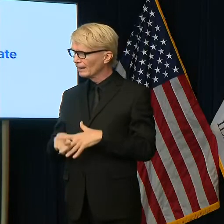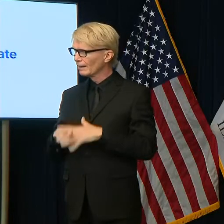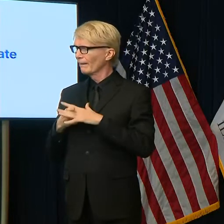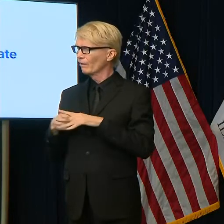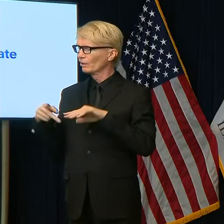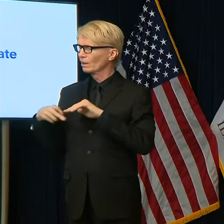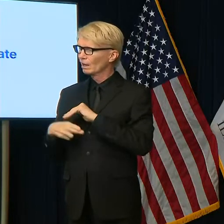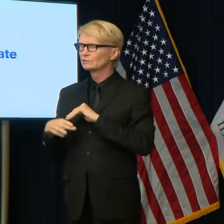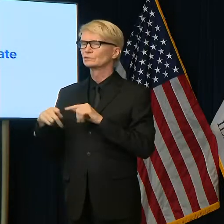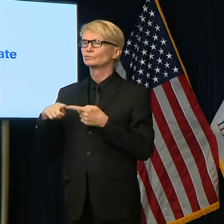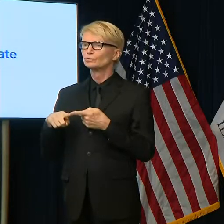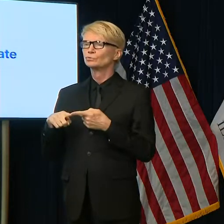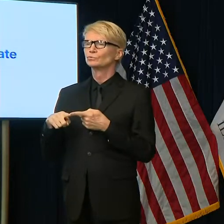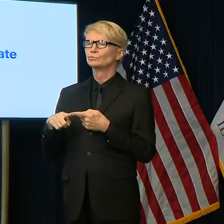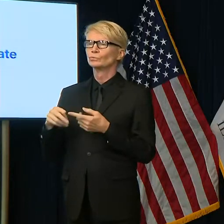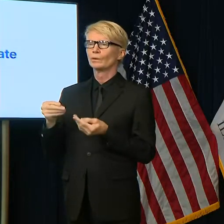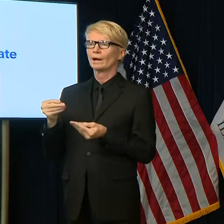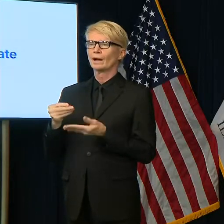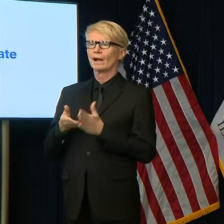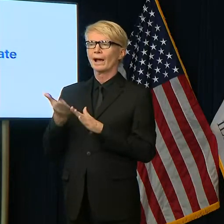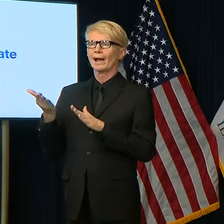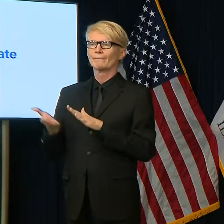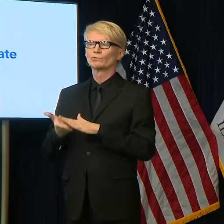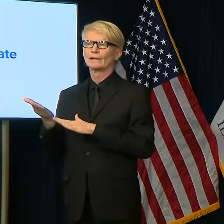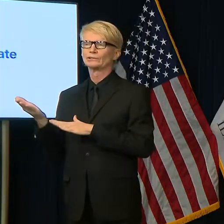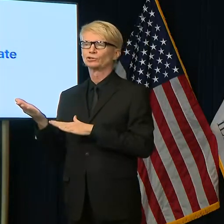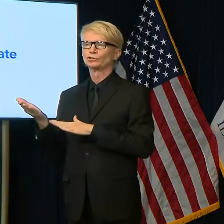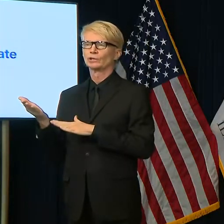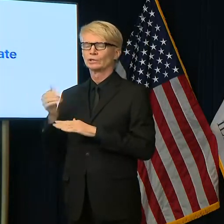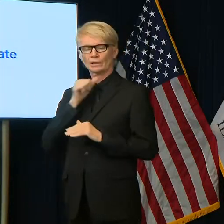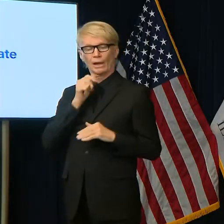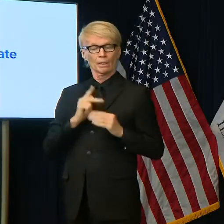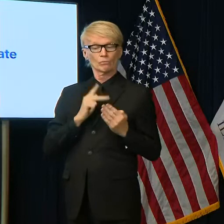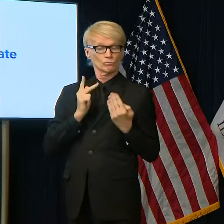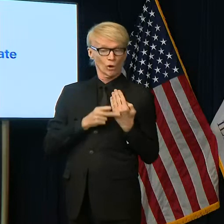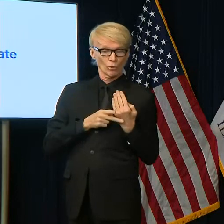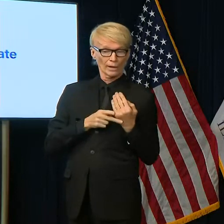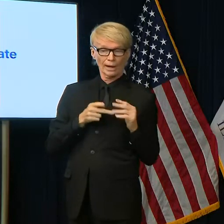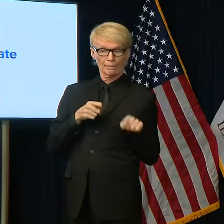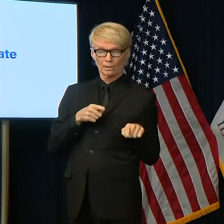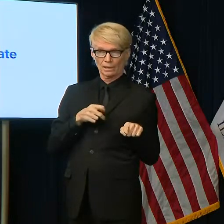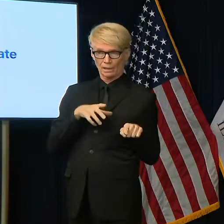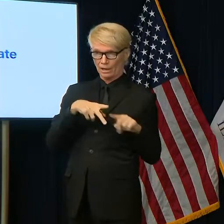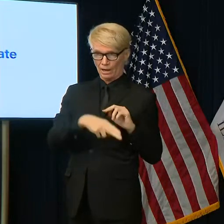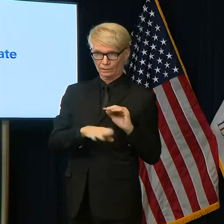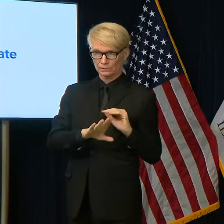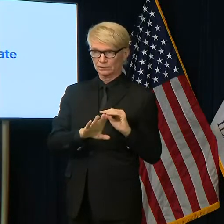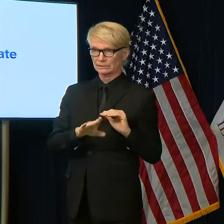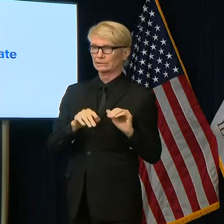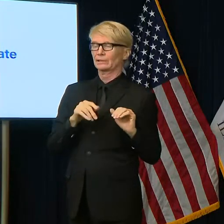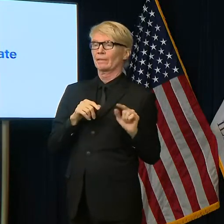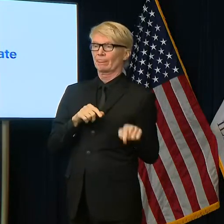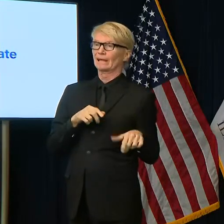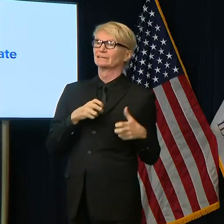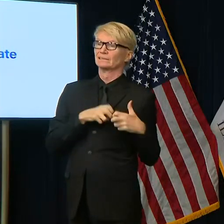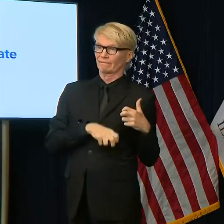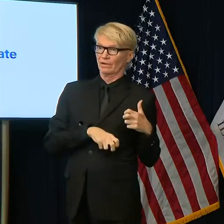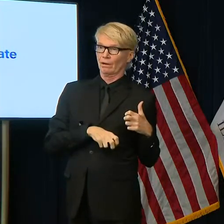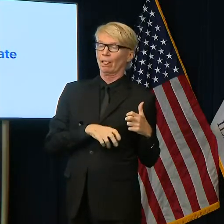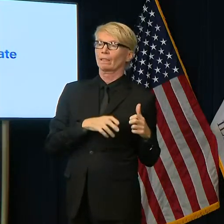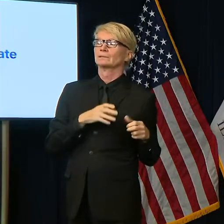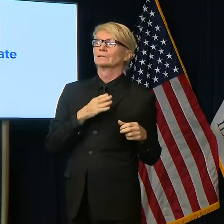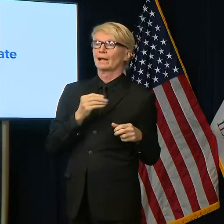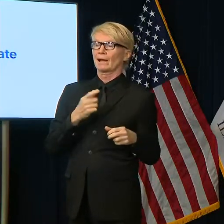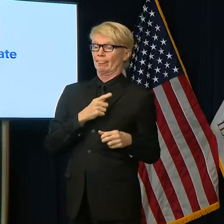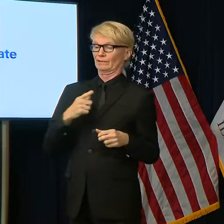the operating portion of, not the programmatic portion is much more difficult and something that the